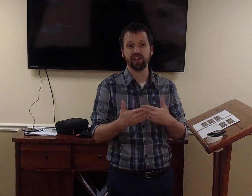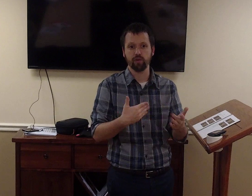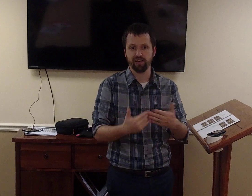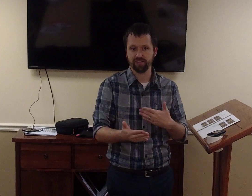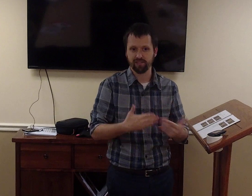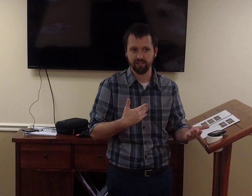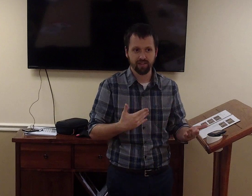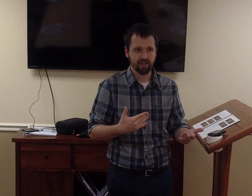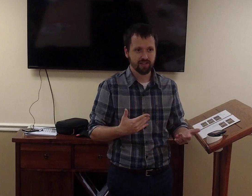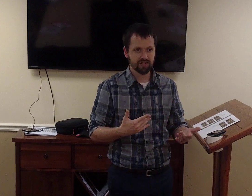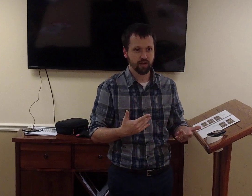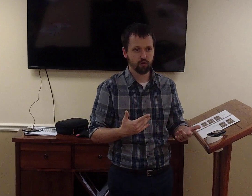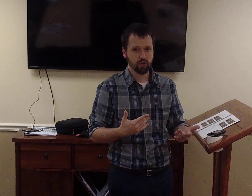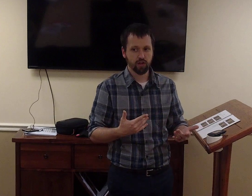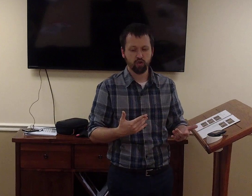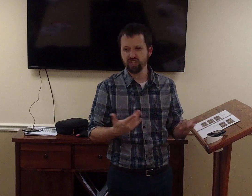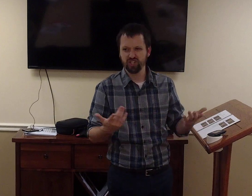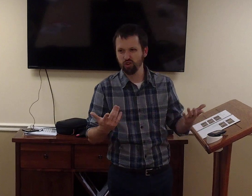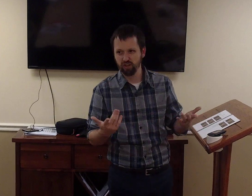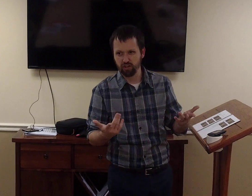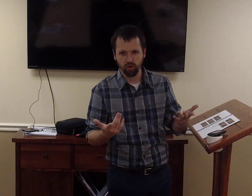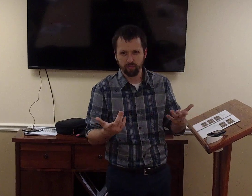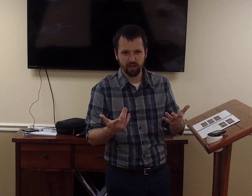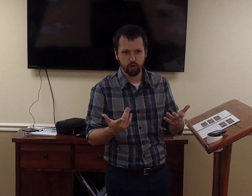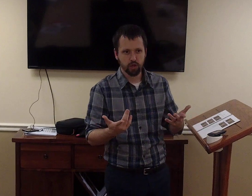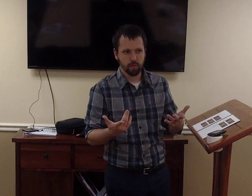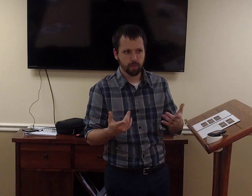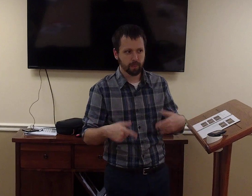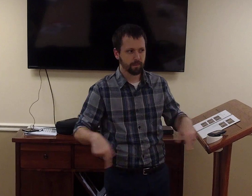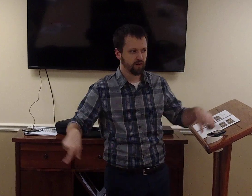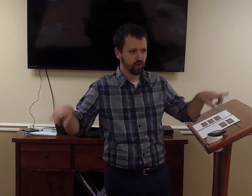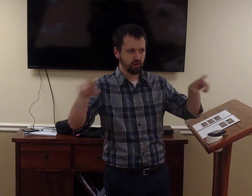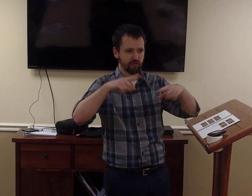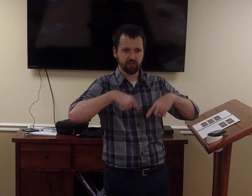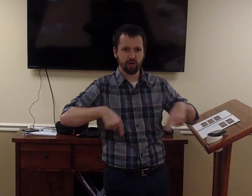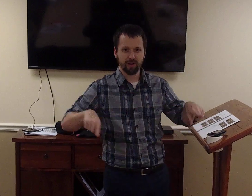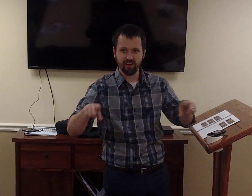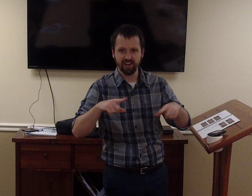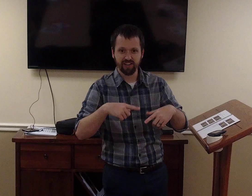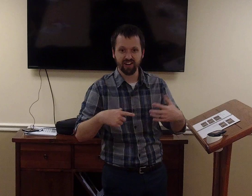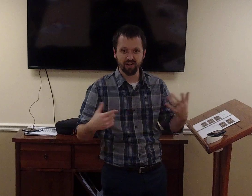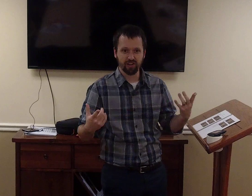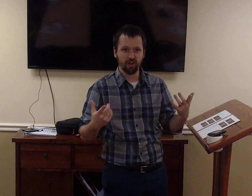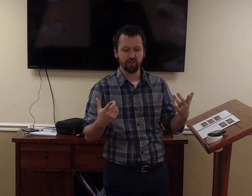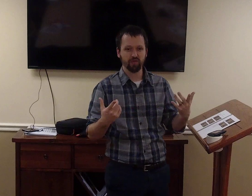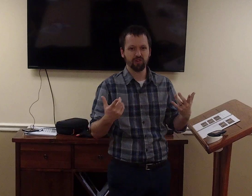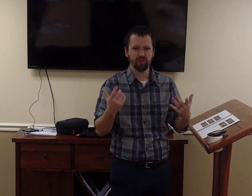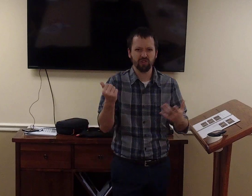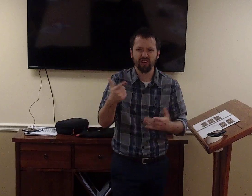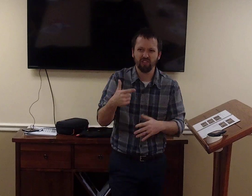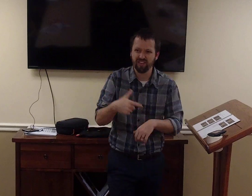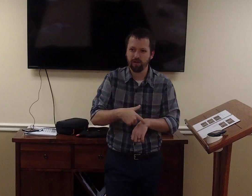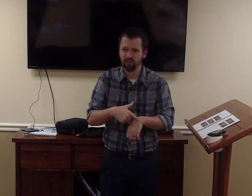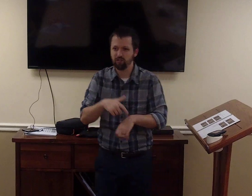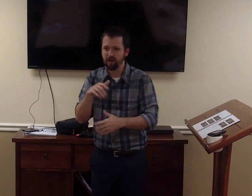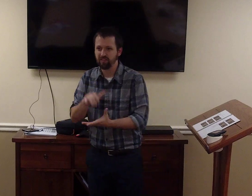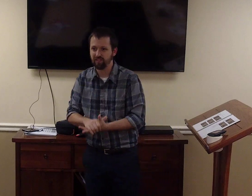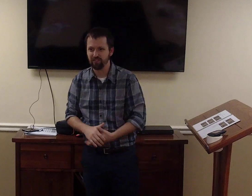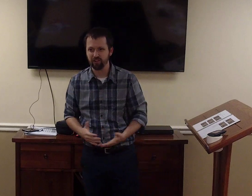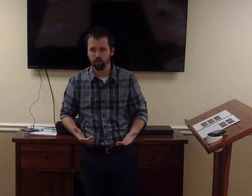anyway. So, which you can totally do. I mean, those of us who are married in here, we do that all the time with our spouses. We'll